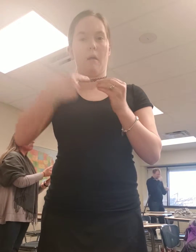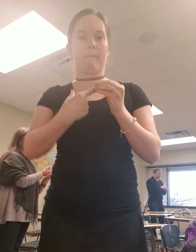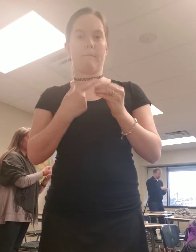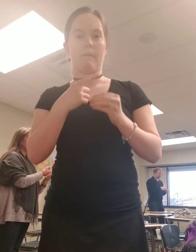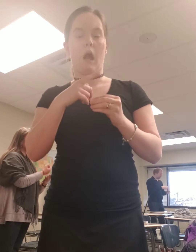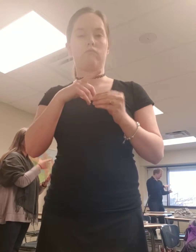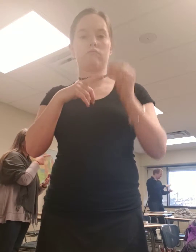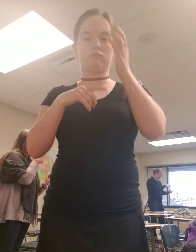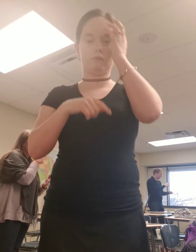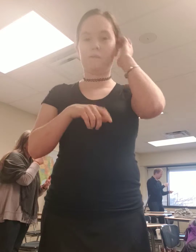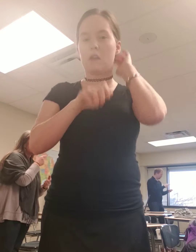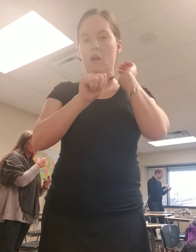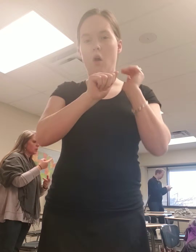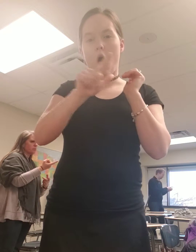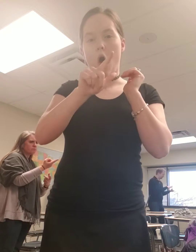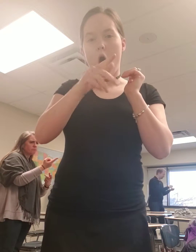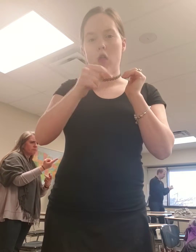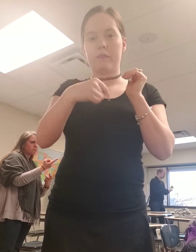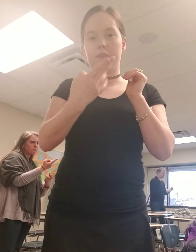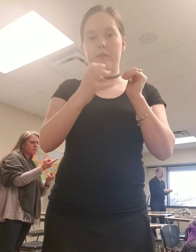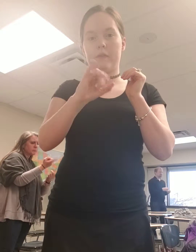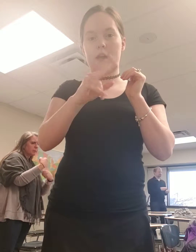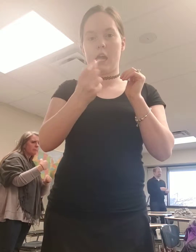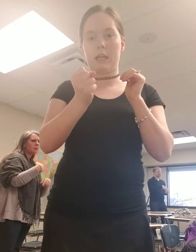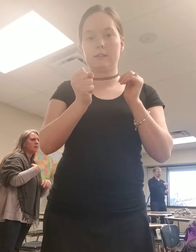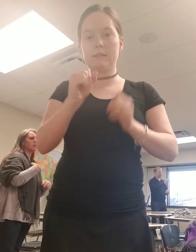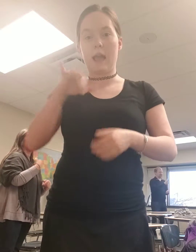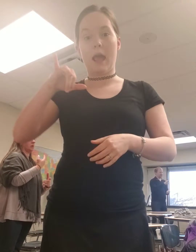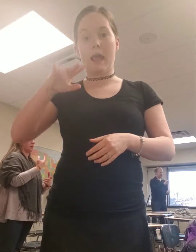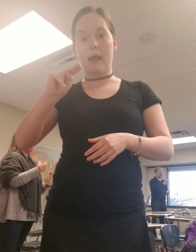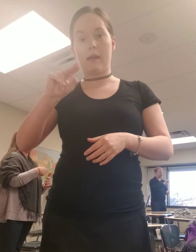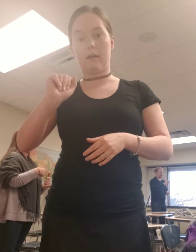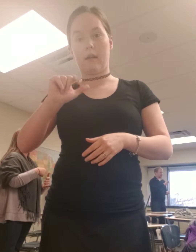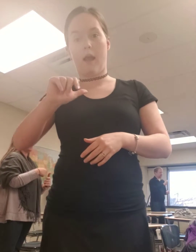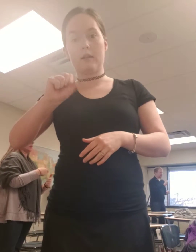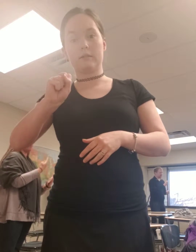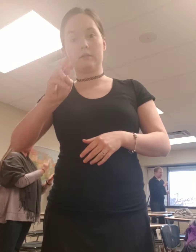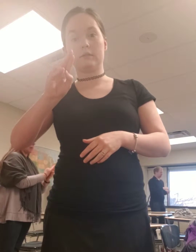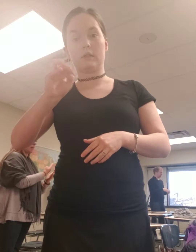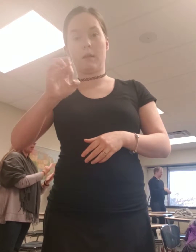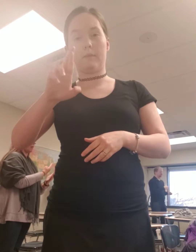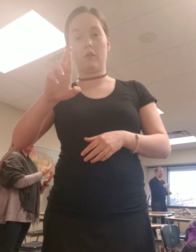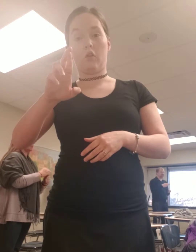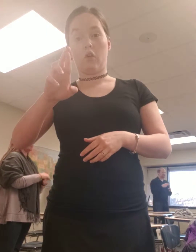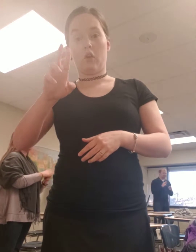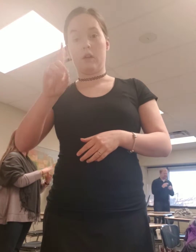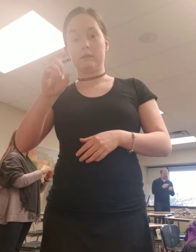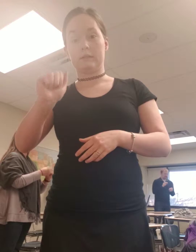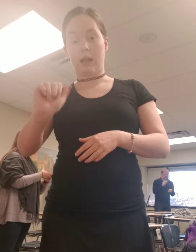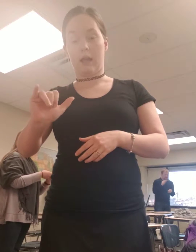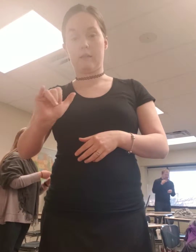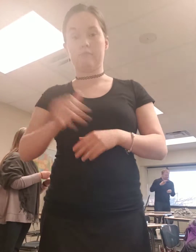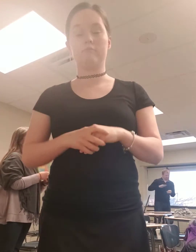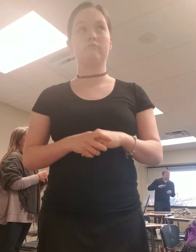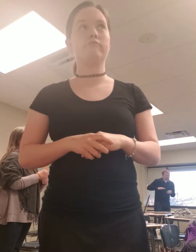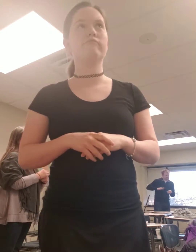fact? Ellie. It was about a little girl who lived on Venus, and it